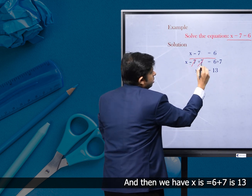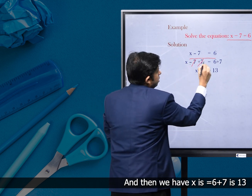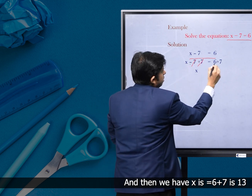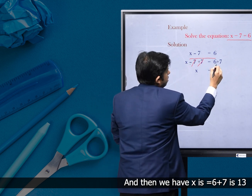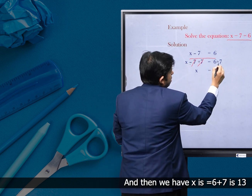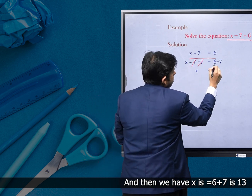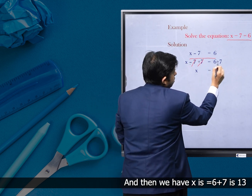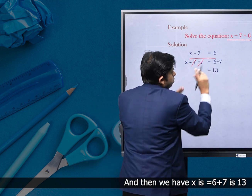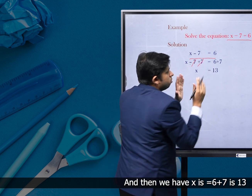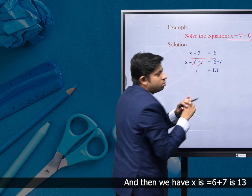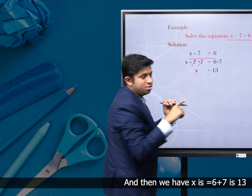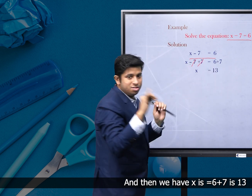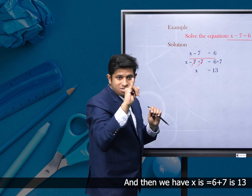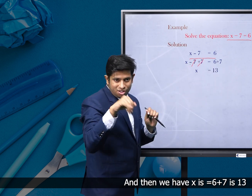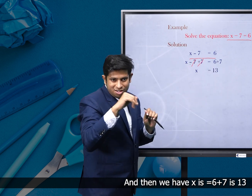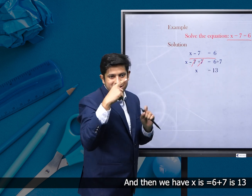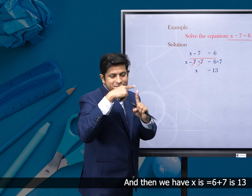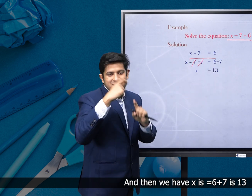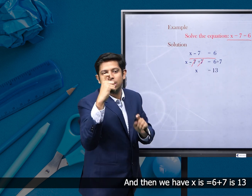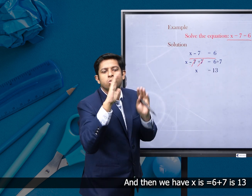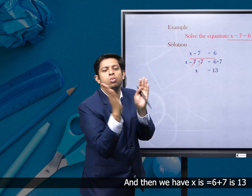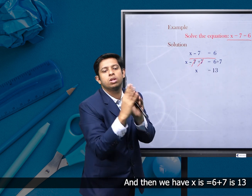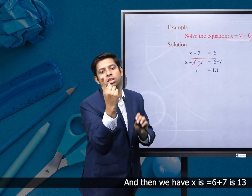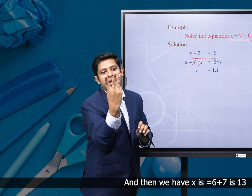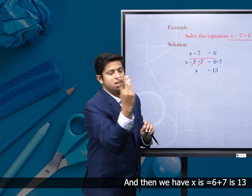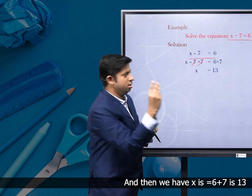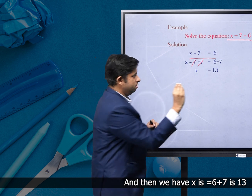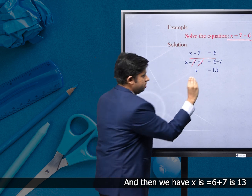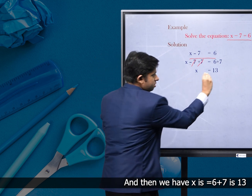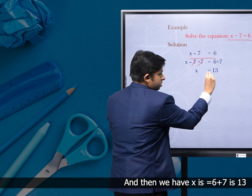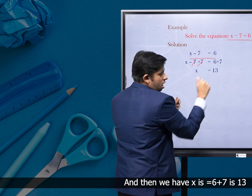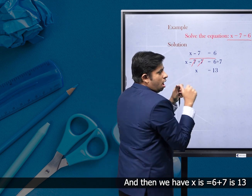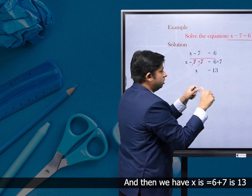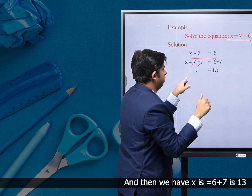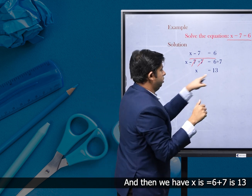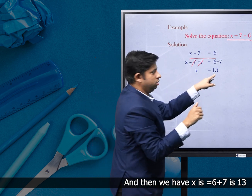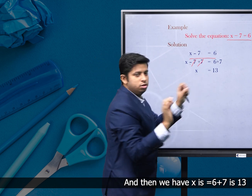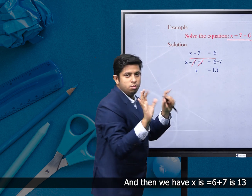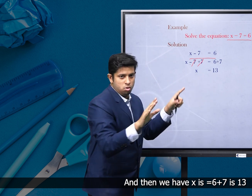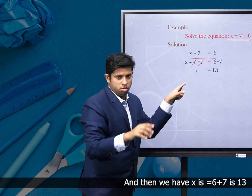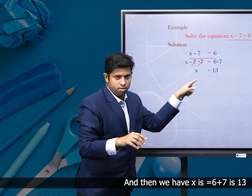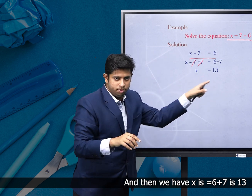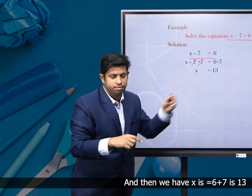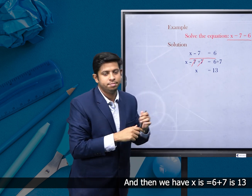equal to 6 plus 7 is 13.